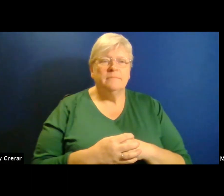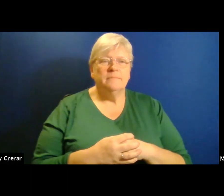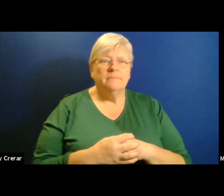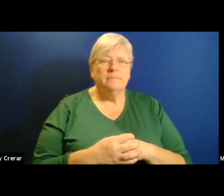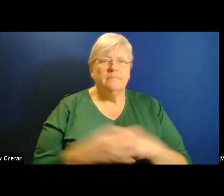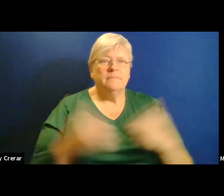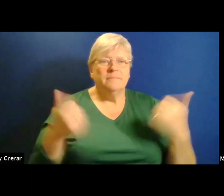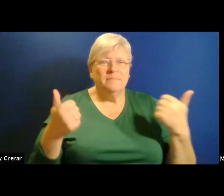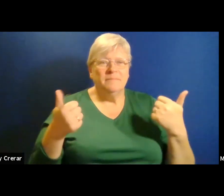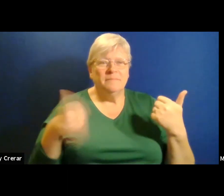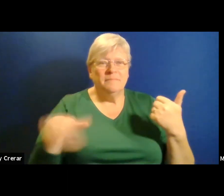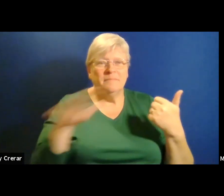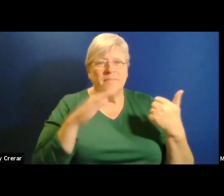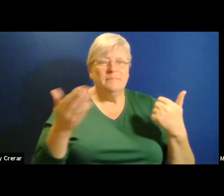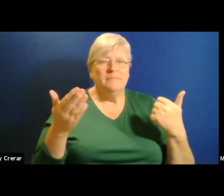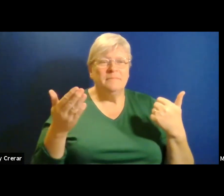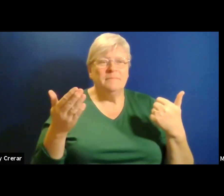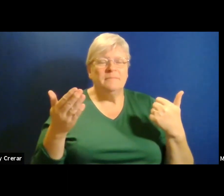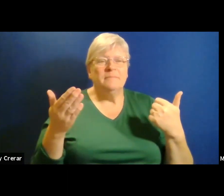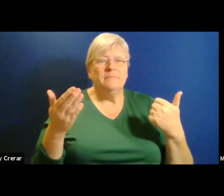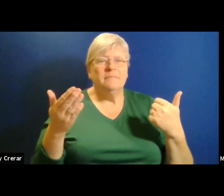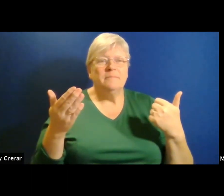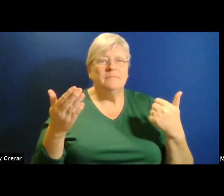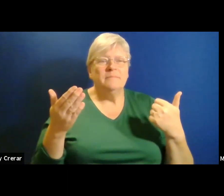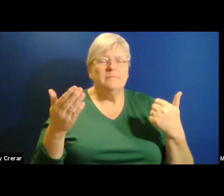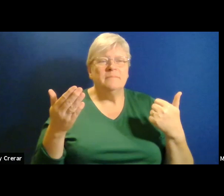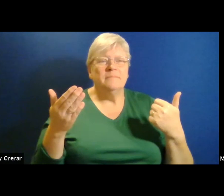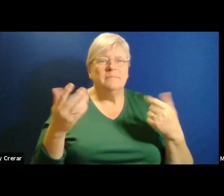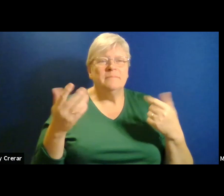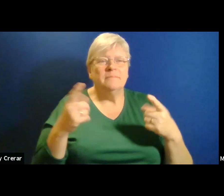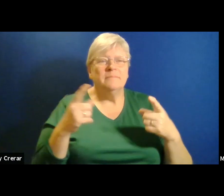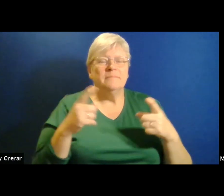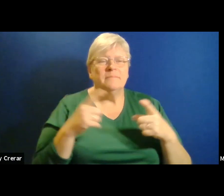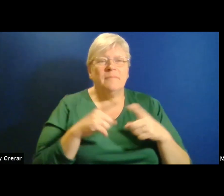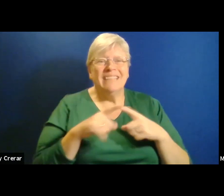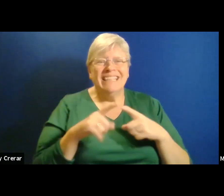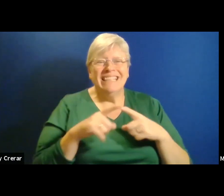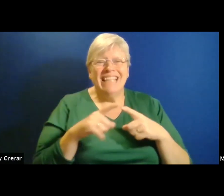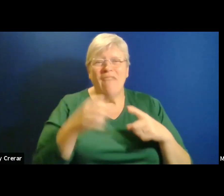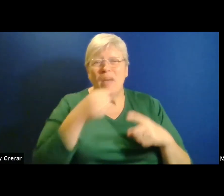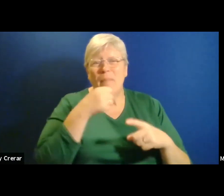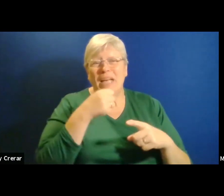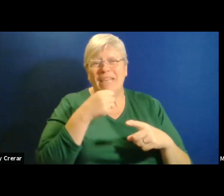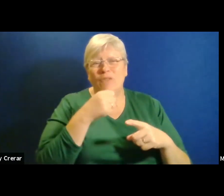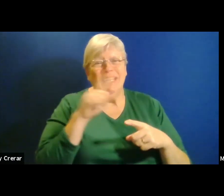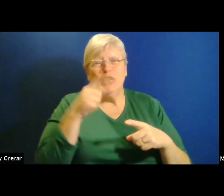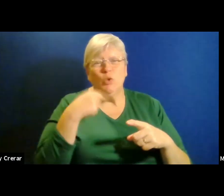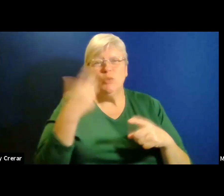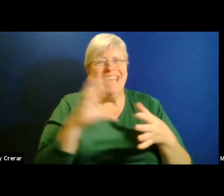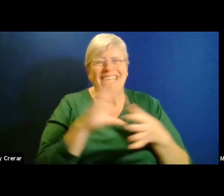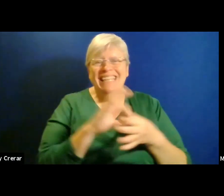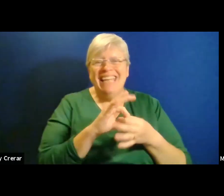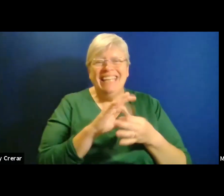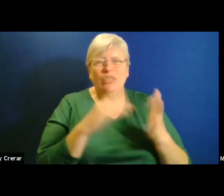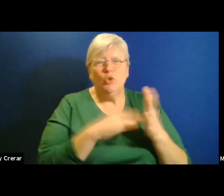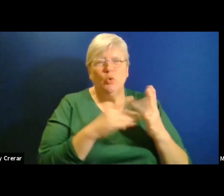Hello, everyone. Sorry, I had to rig up this kind of impromptu microphone because I couldn't get connected to Zoom. But anyway, we'll make